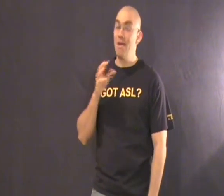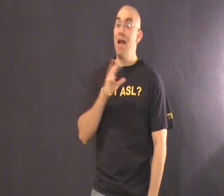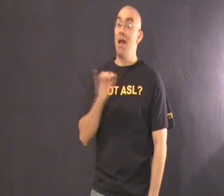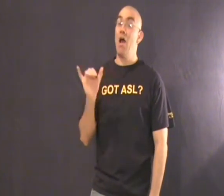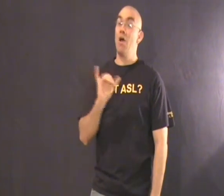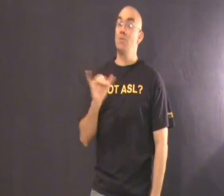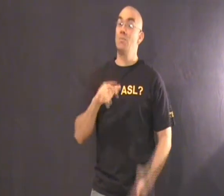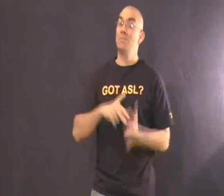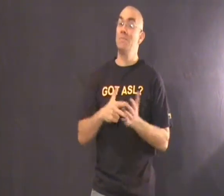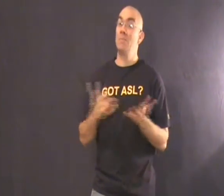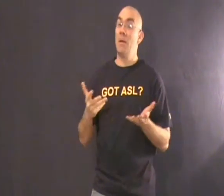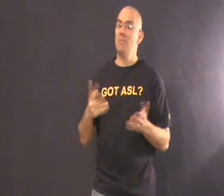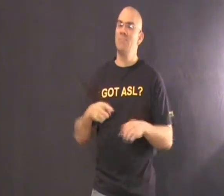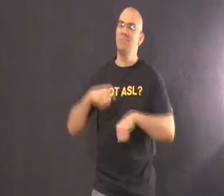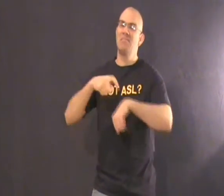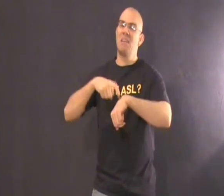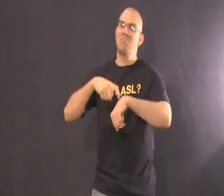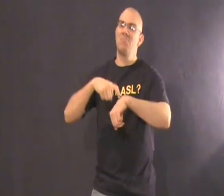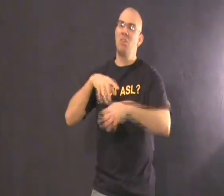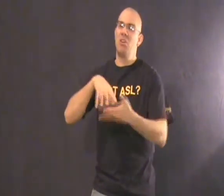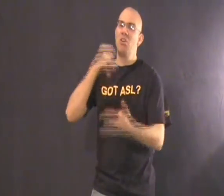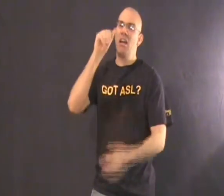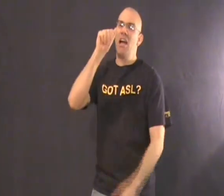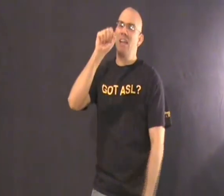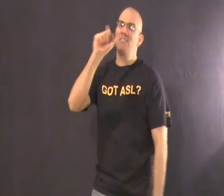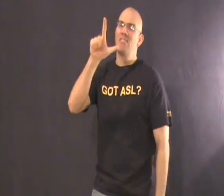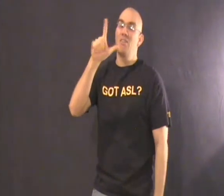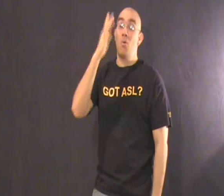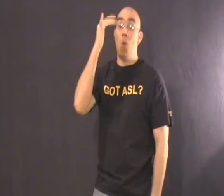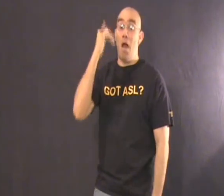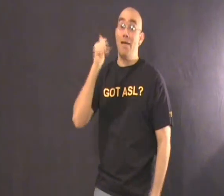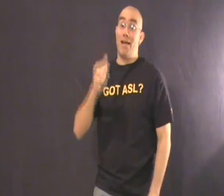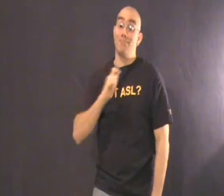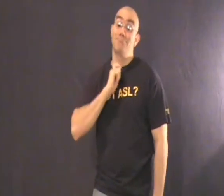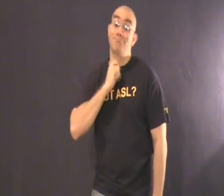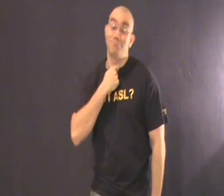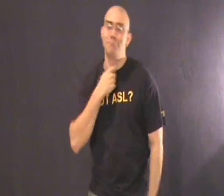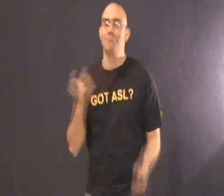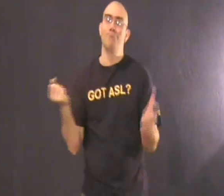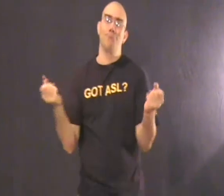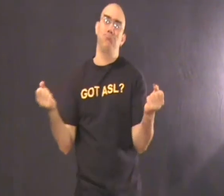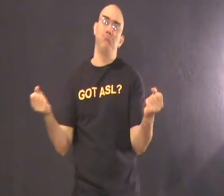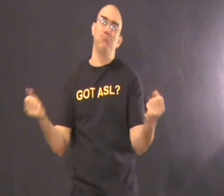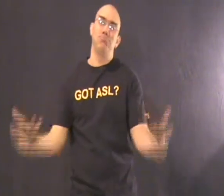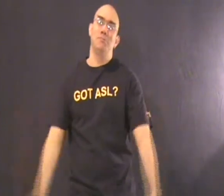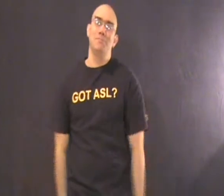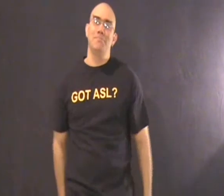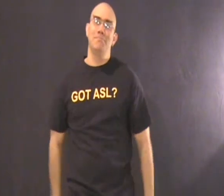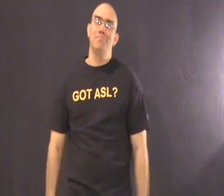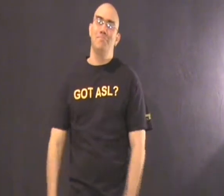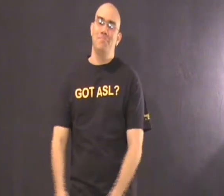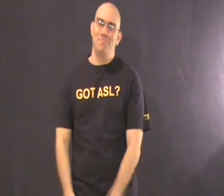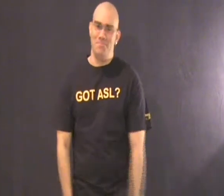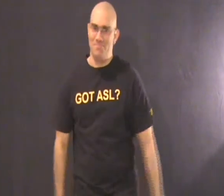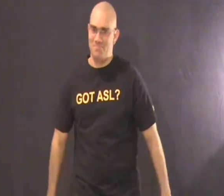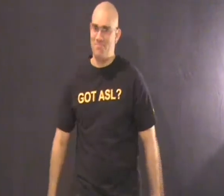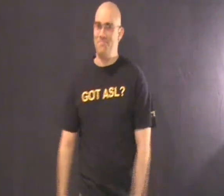Smart cat. And it also meant it was time for me to learn American Sign Language. No more voice, just signing.